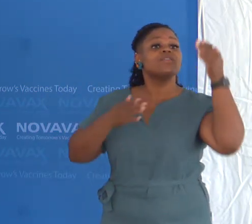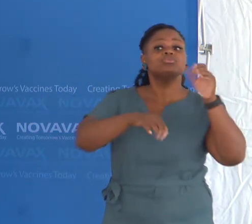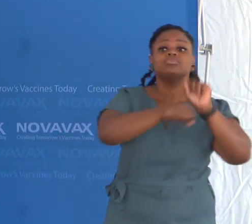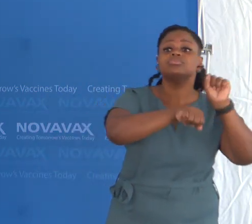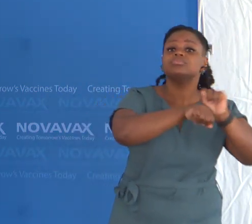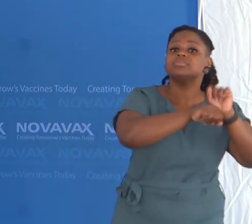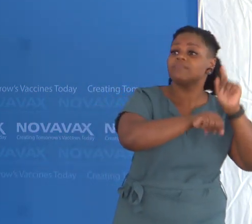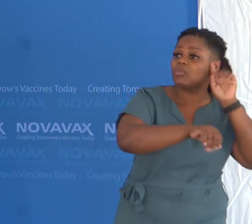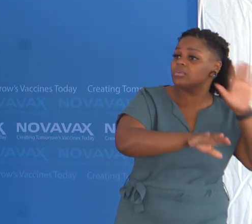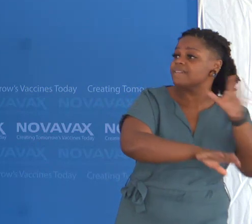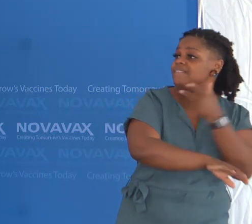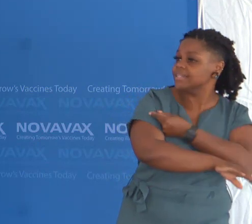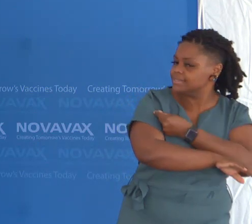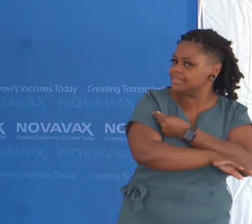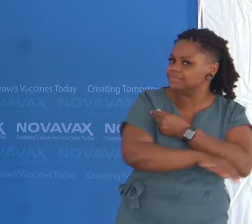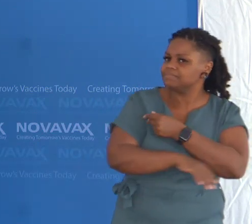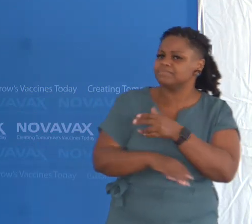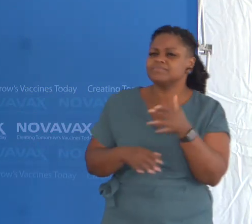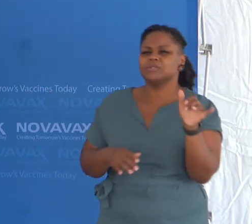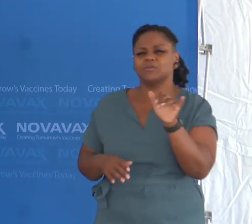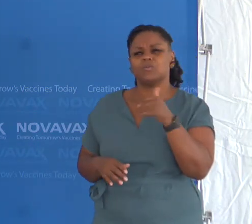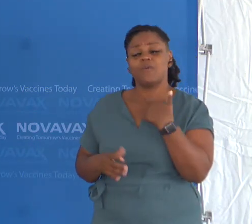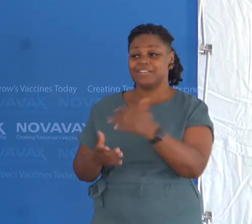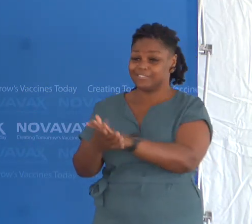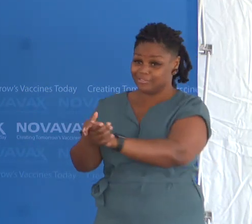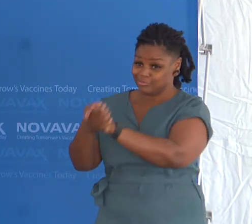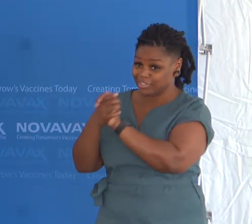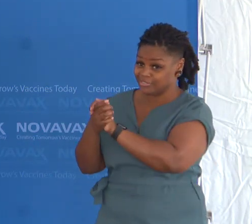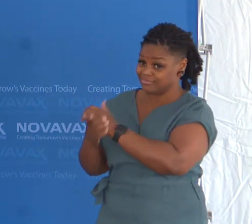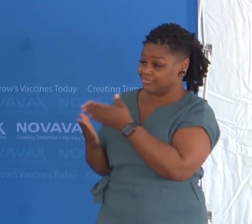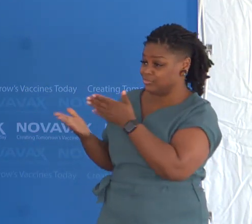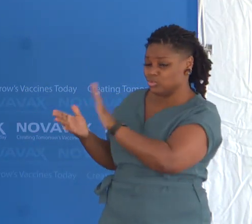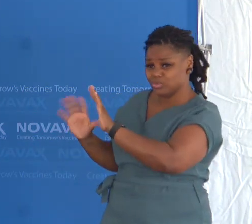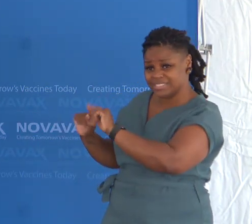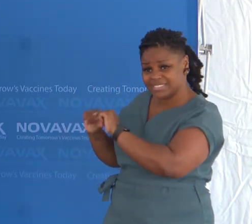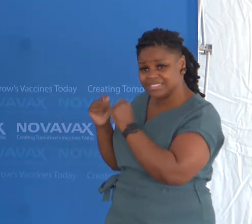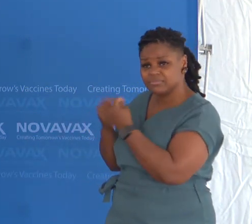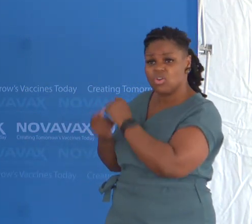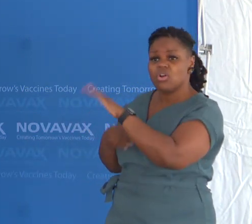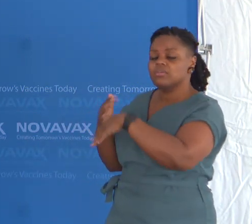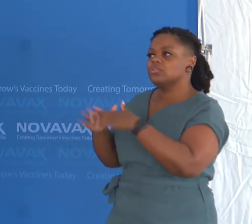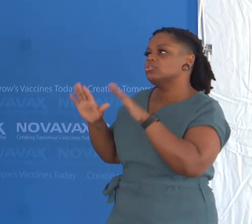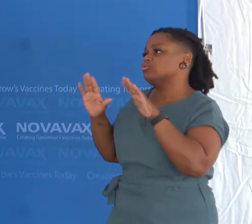and cures. And I just want to congratulate you and your team for all of the incredible work.